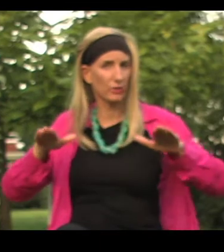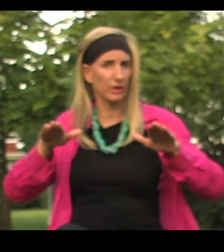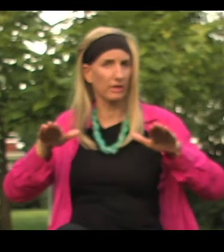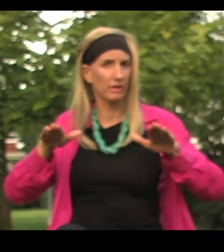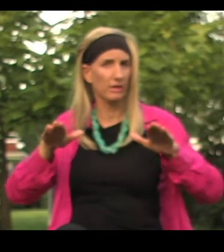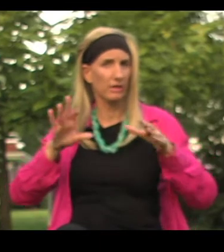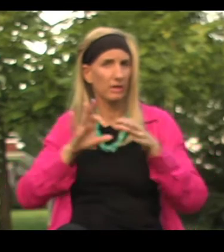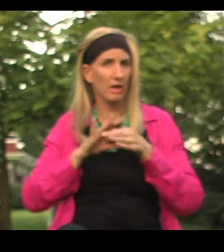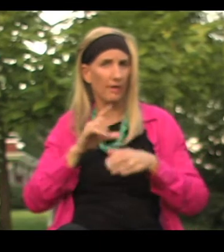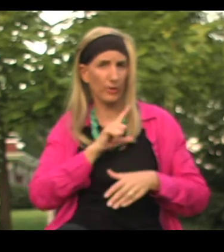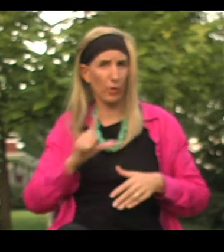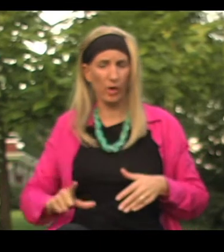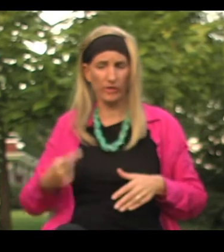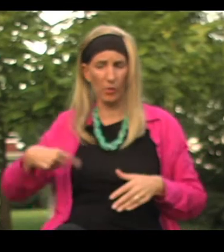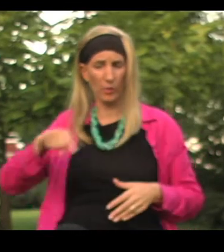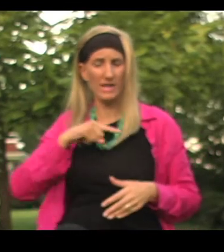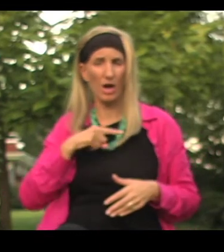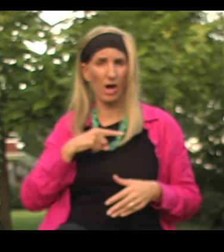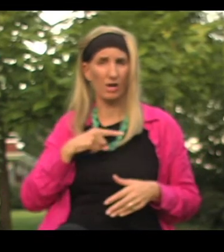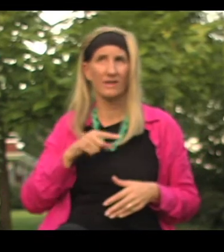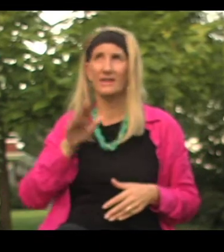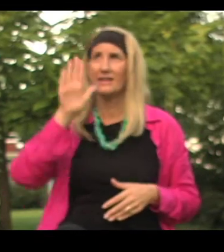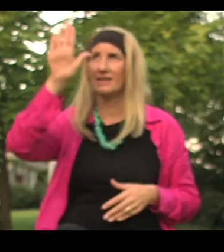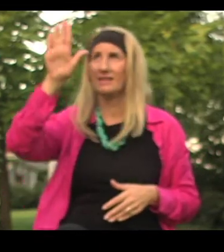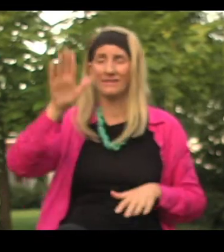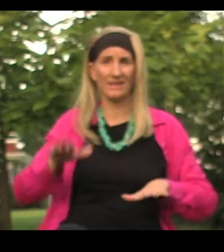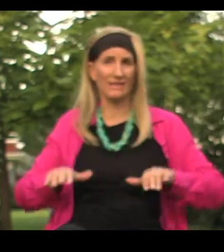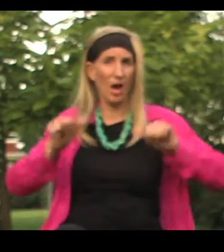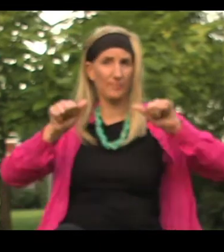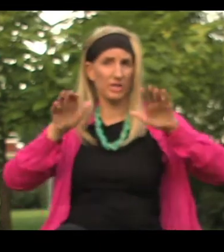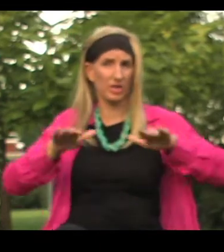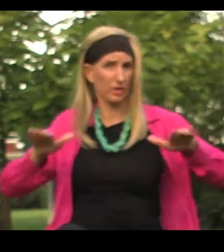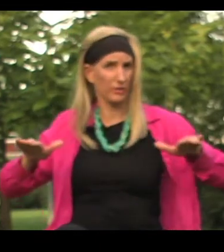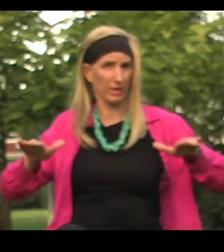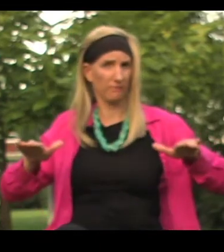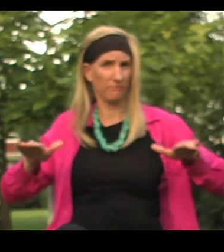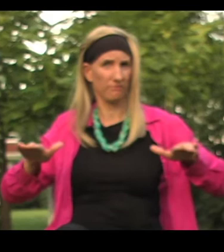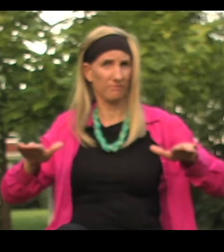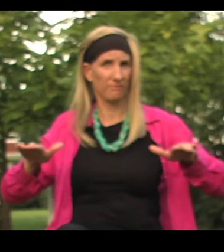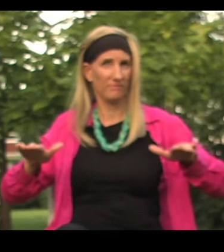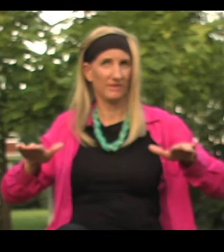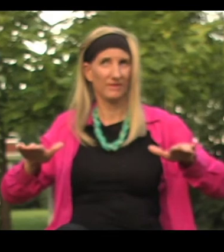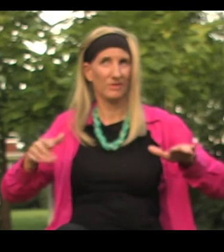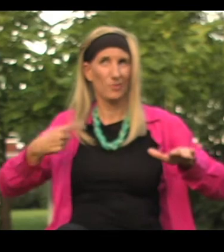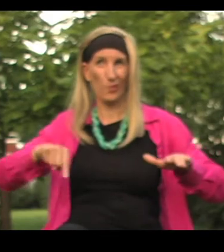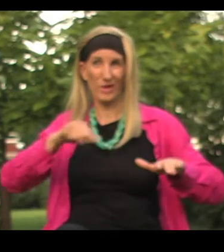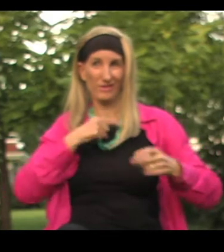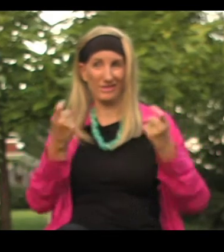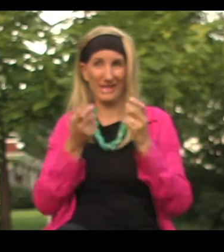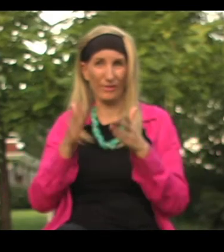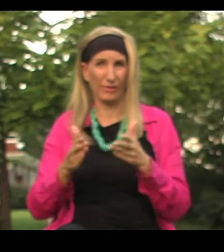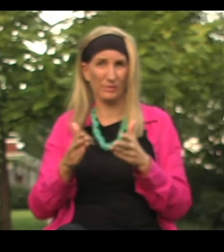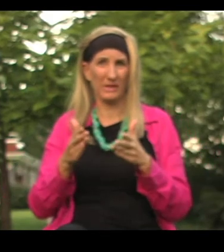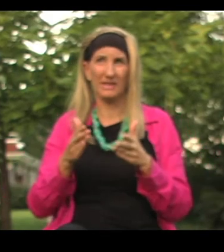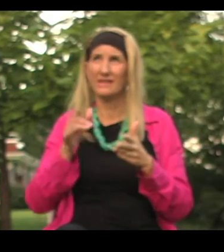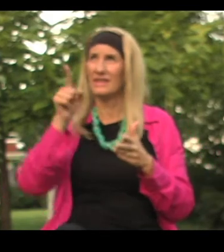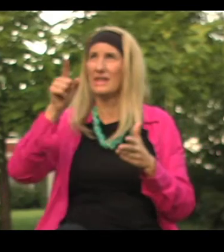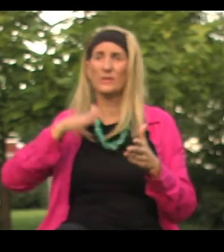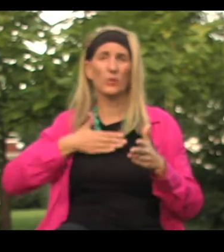children of the Lord, that we are his adopted children. We're sinners, but he was